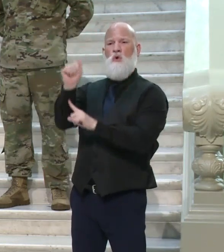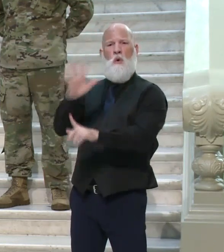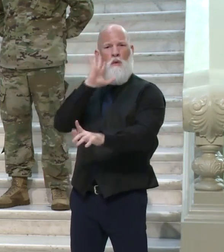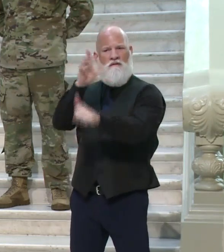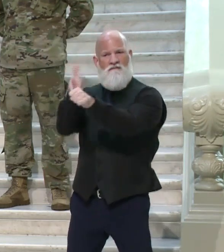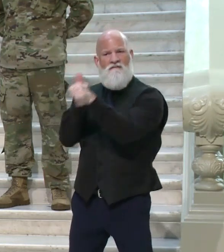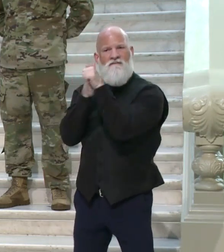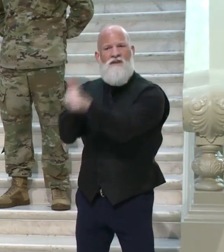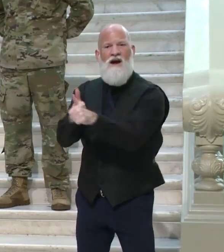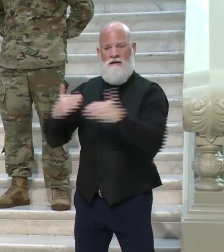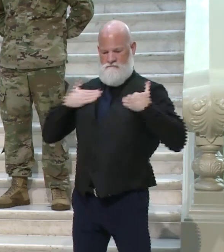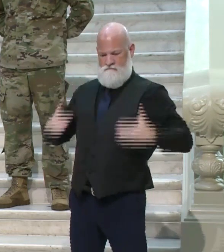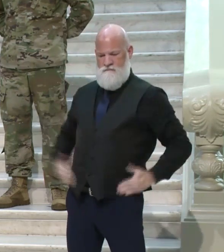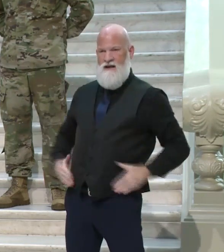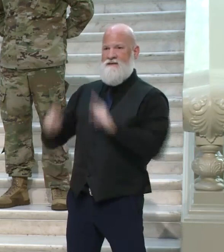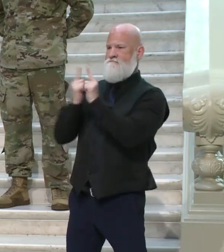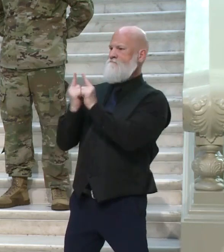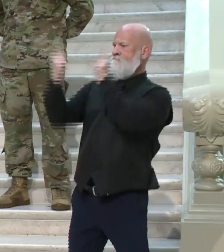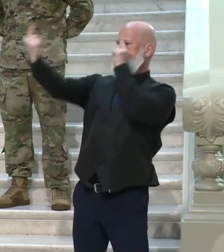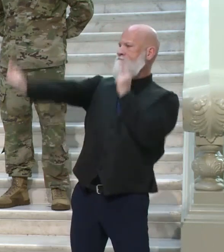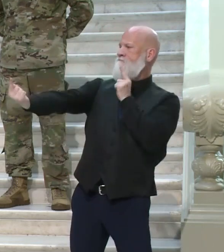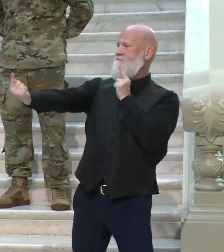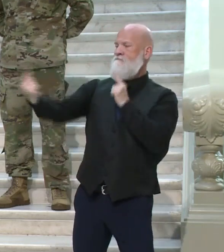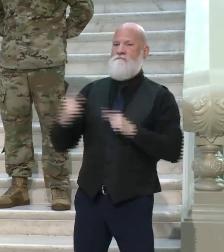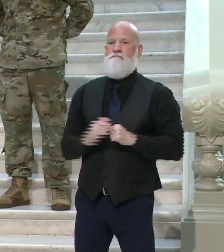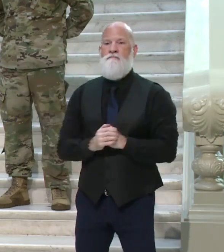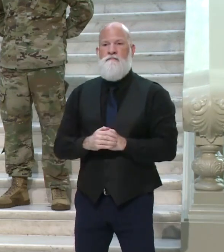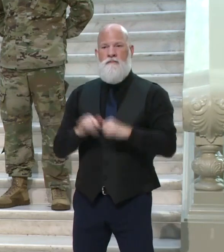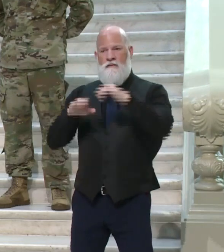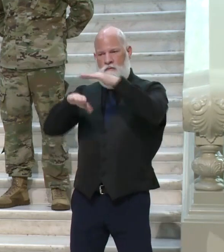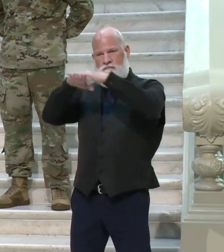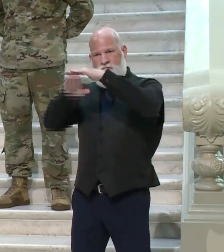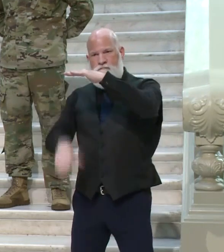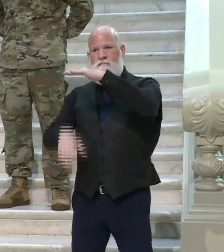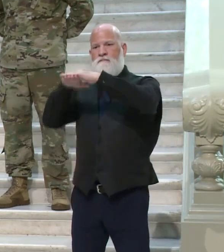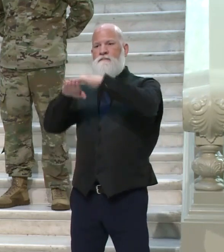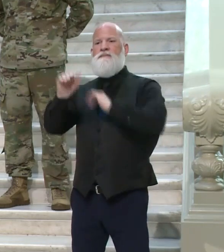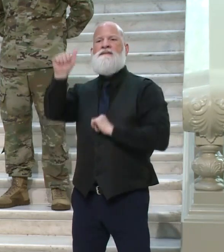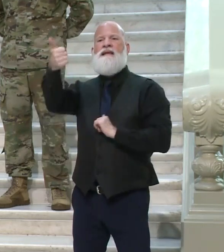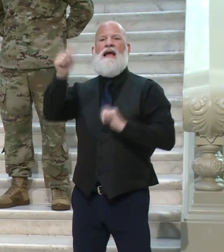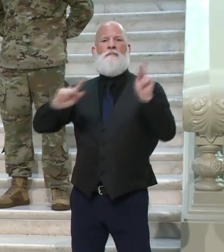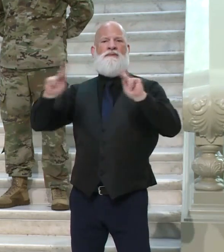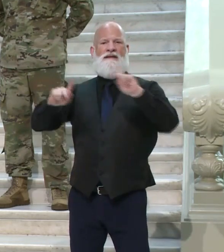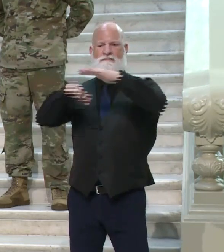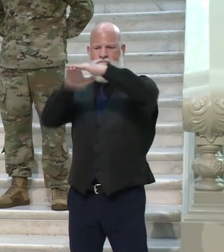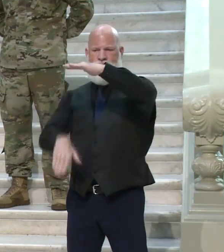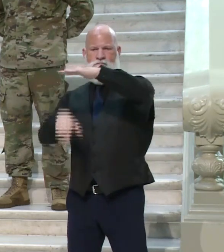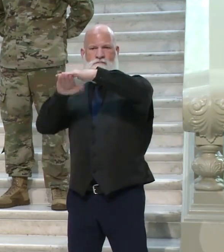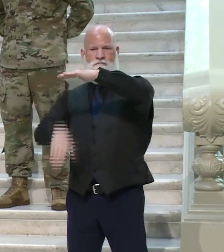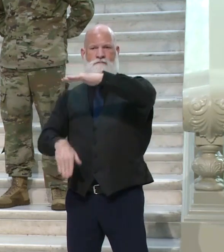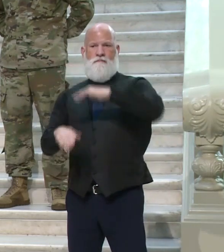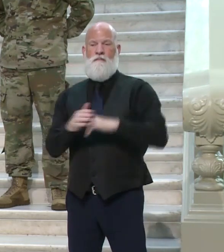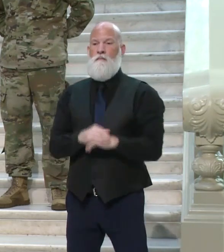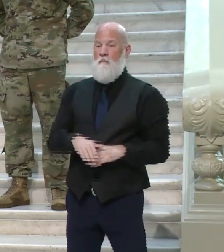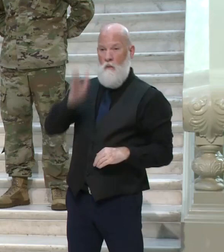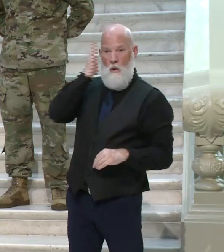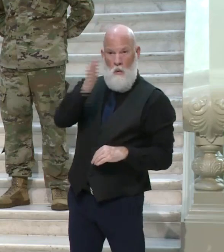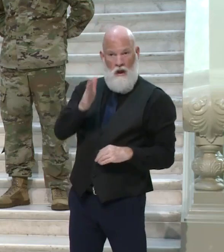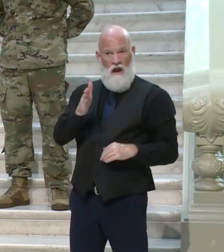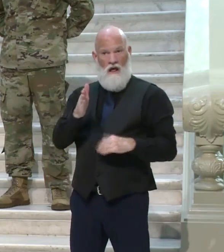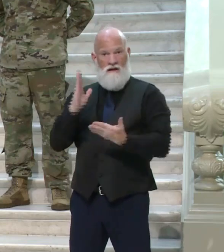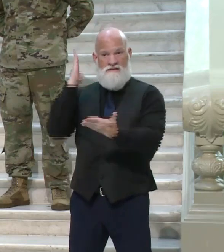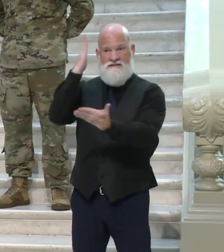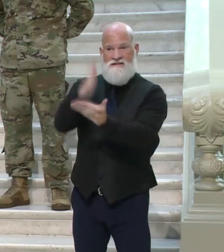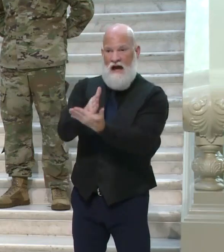customers and workers. But we will continue to monitor compliance in every region of the state. And